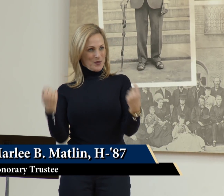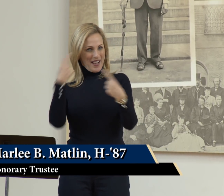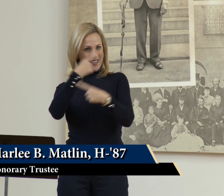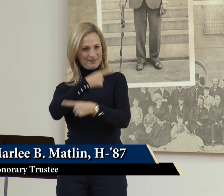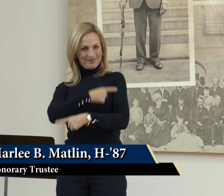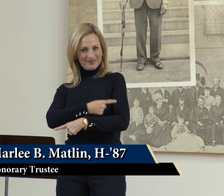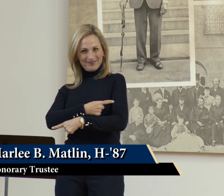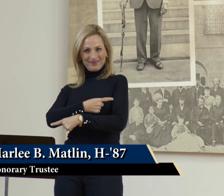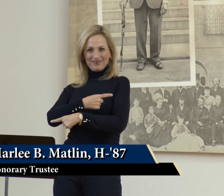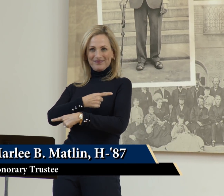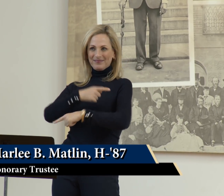Today has come.